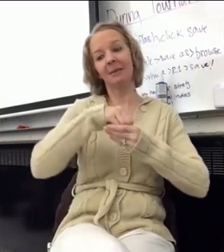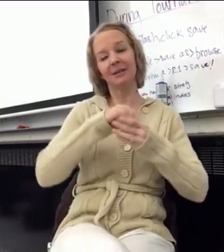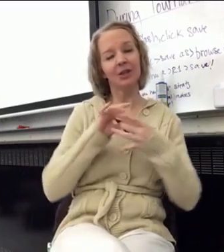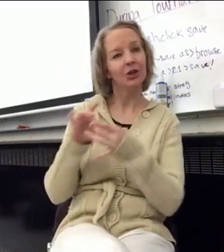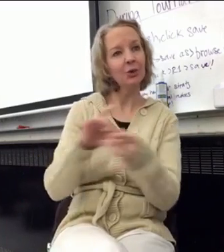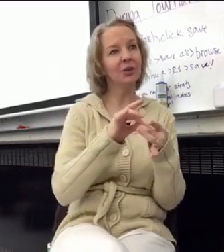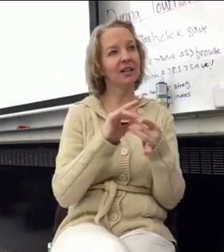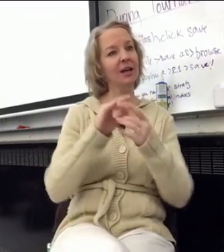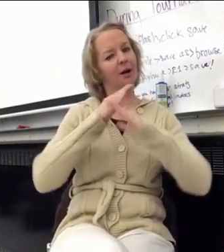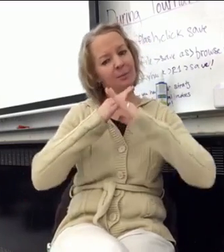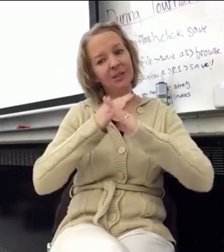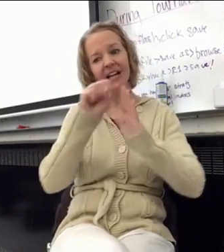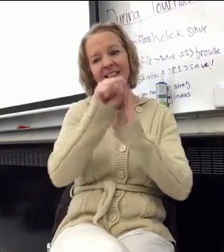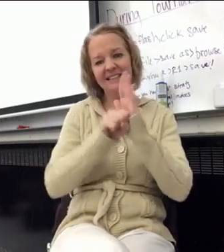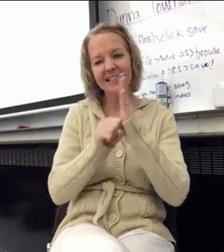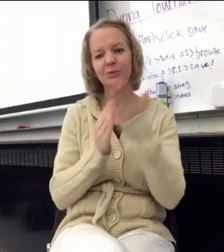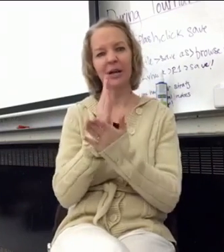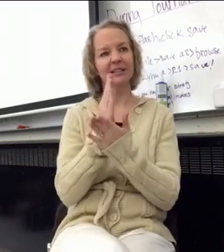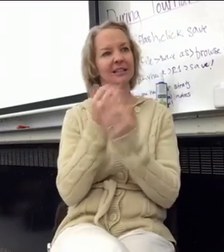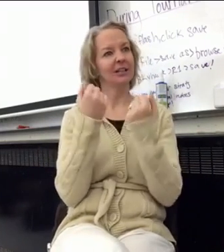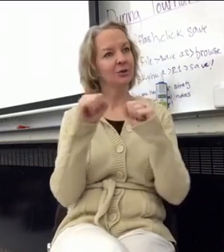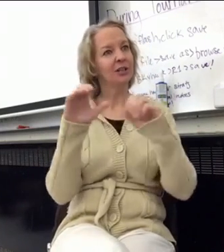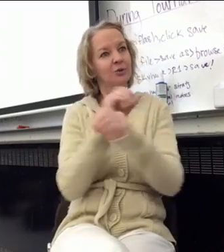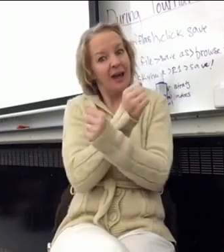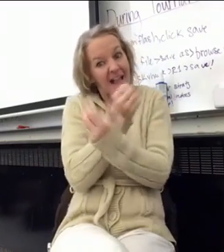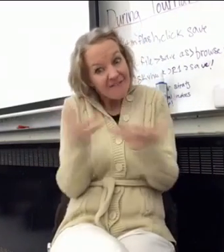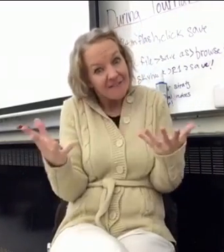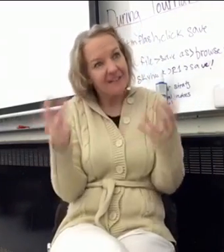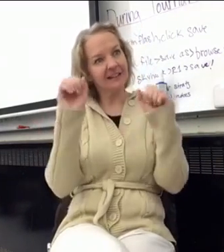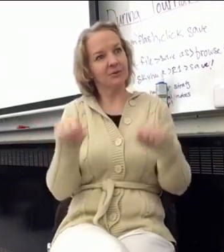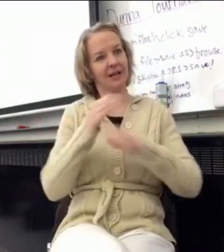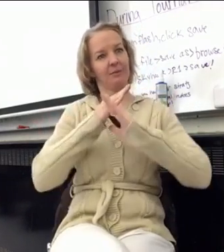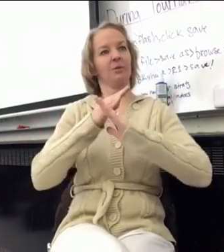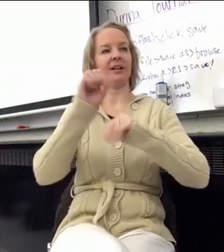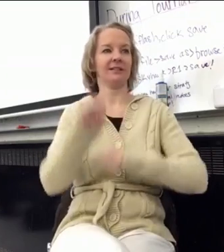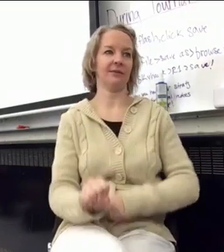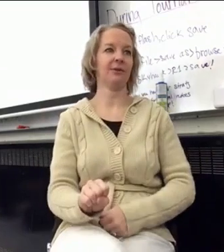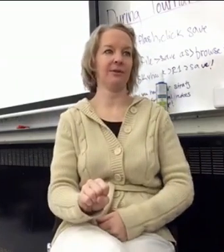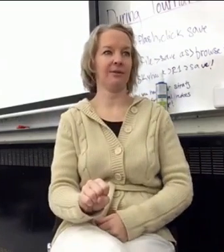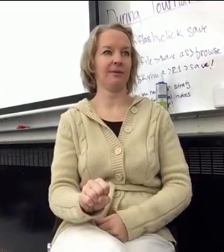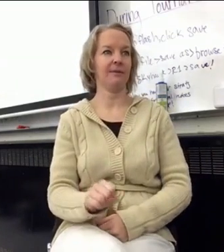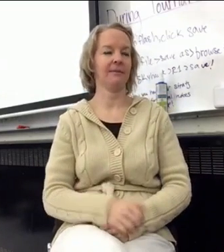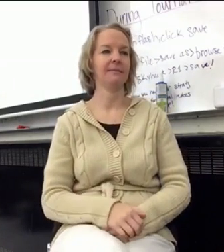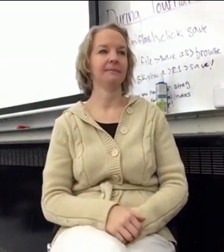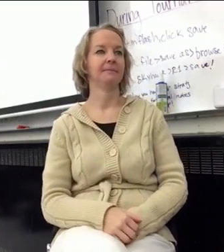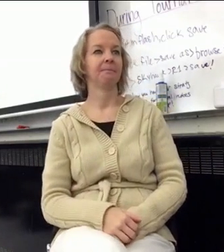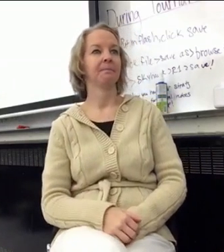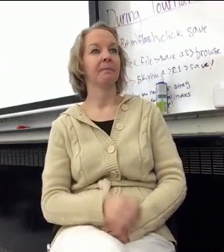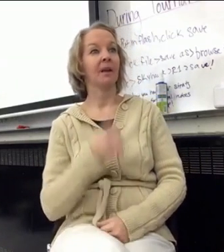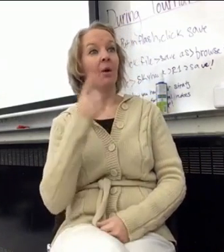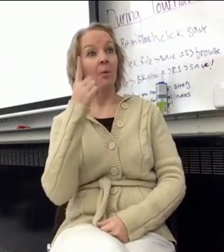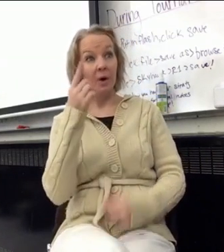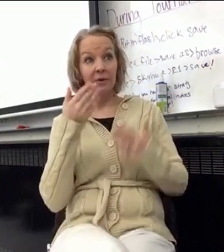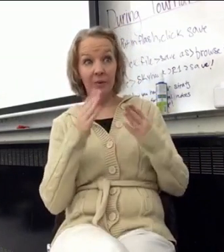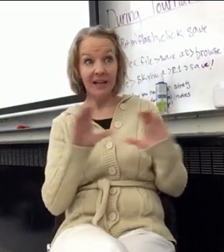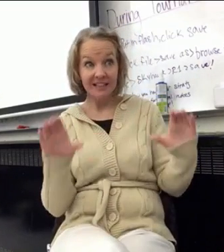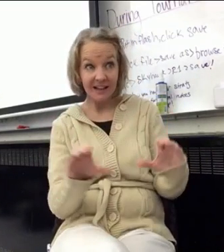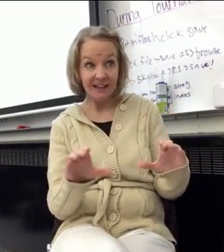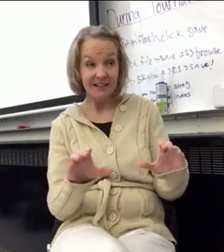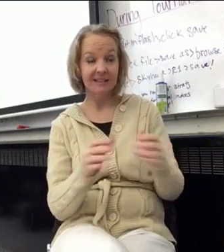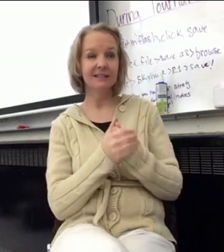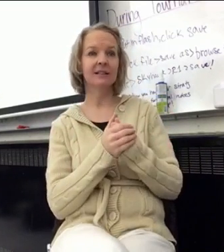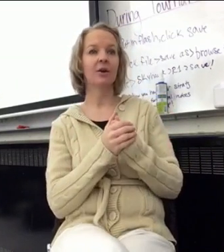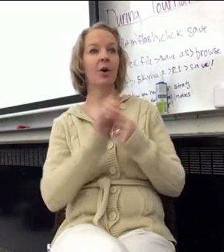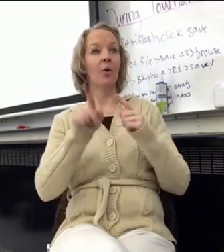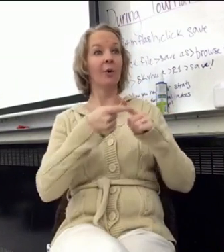states' rights. He is going to do everything he can in order to protect the South. Now, one way that he does this is as he begins